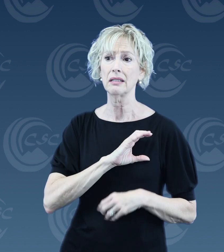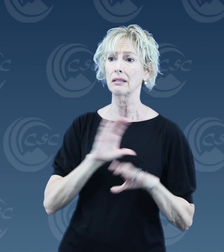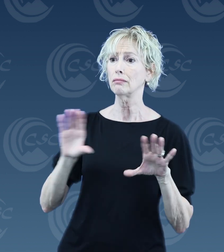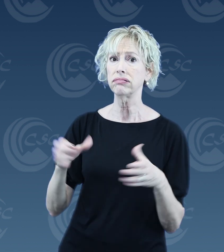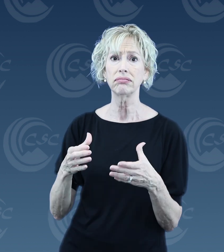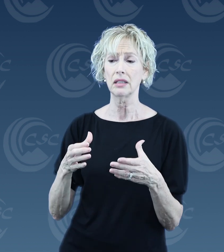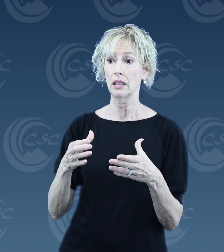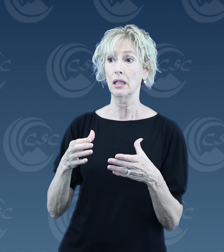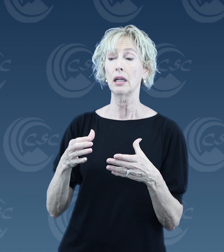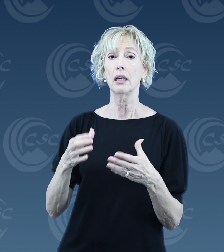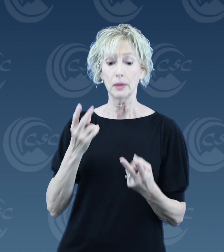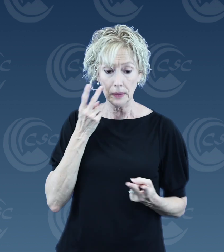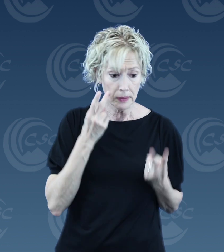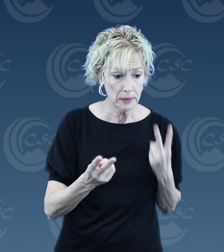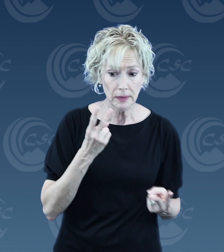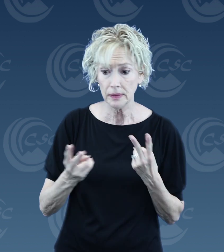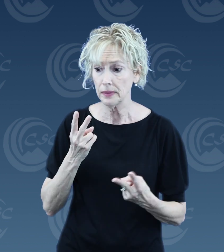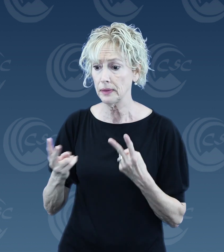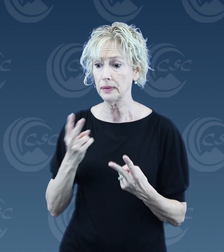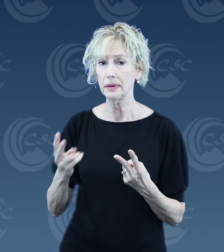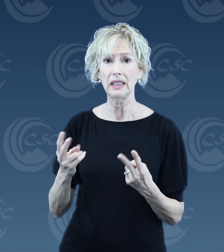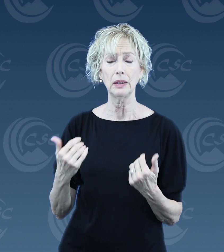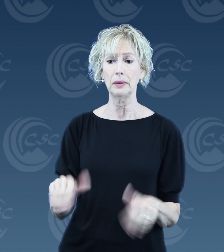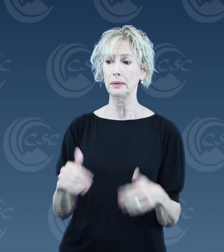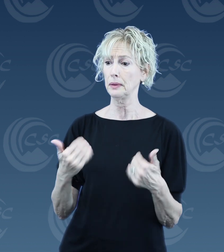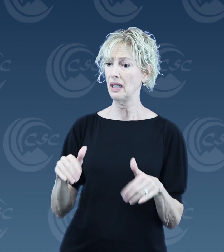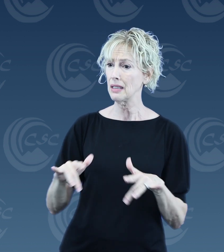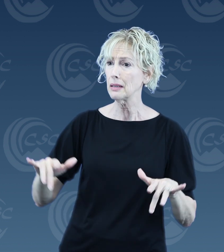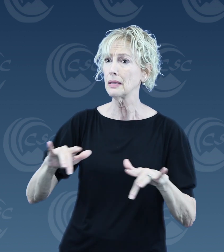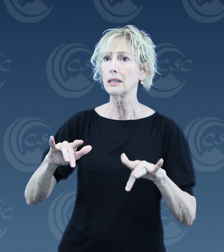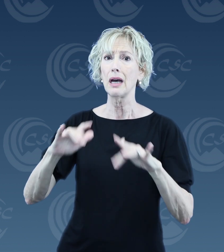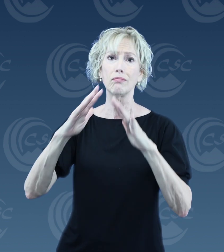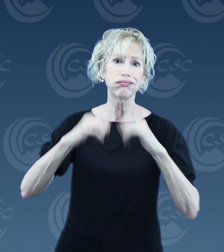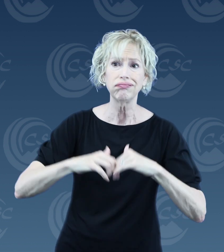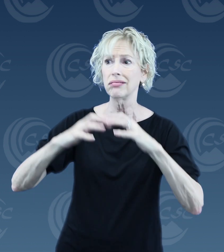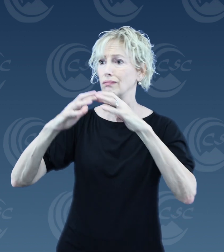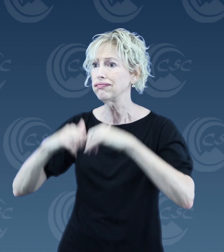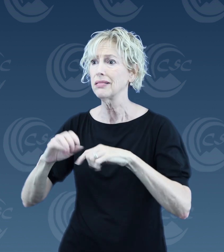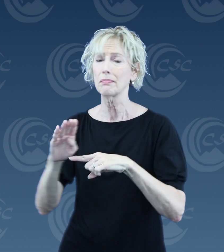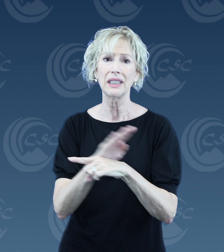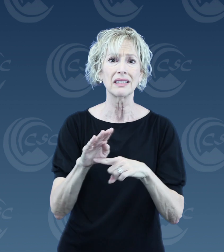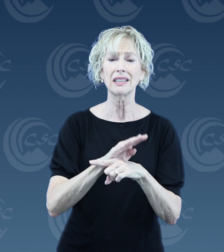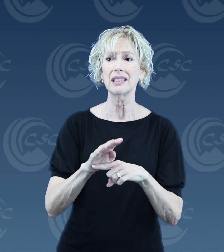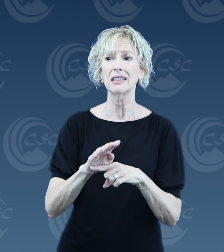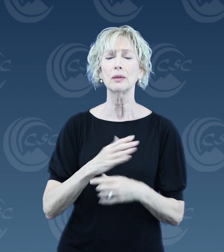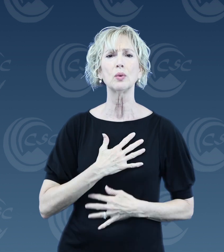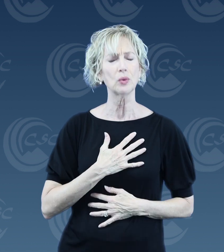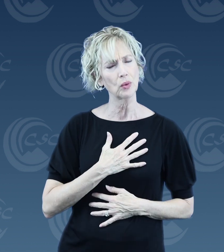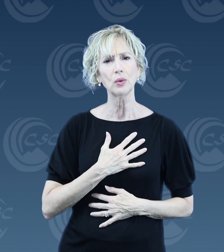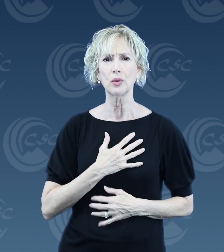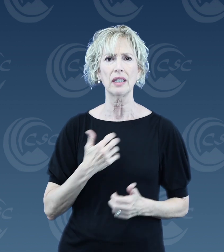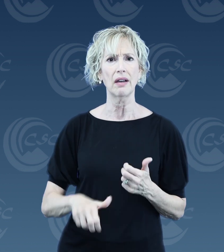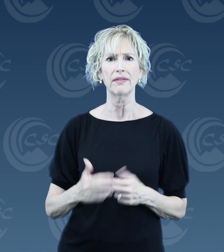division do come across scenes in houses or businesses, it is very difficult for them